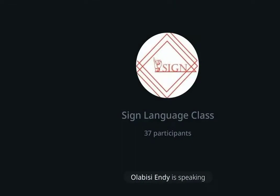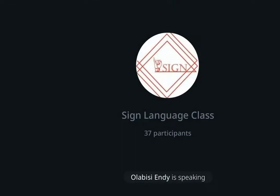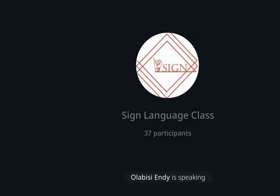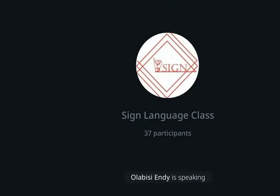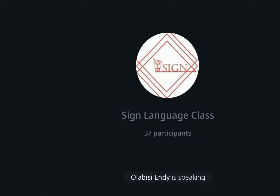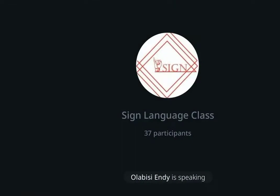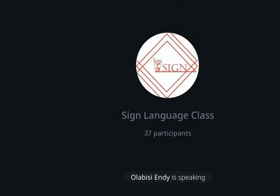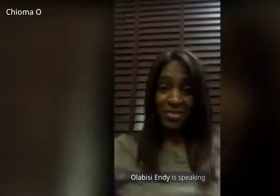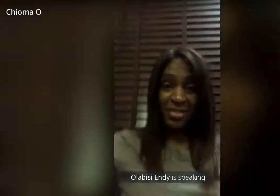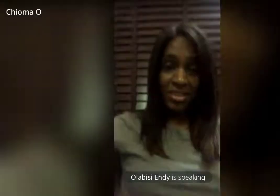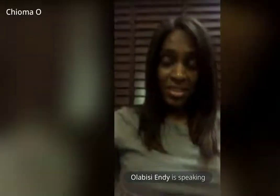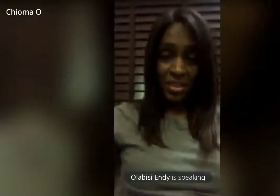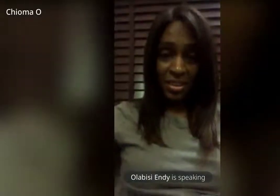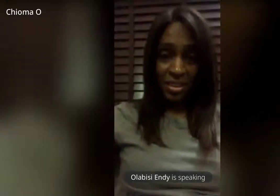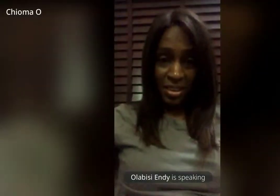30 billion.